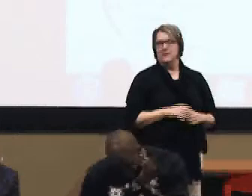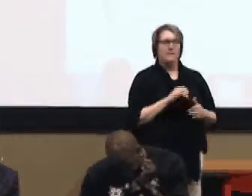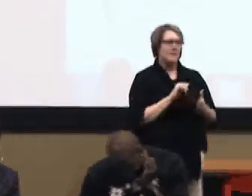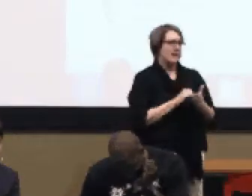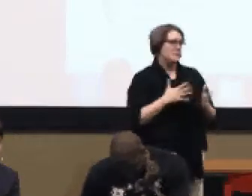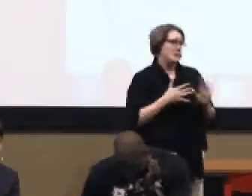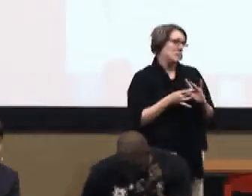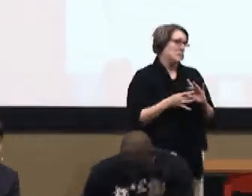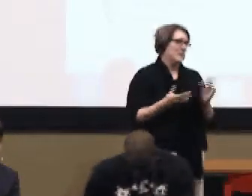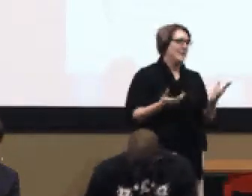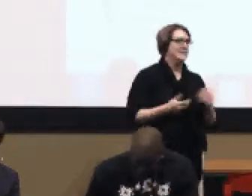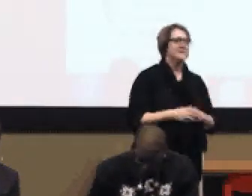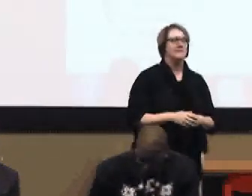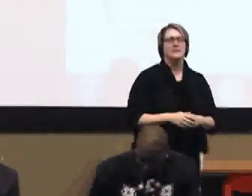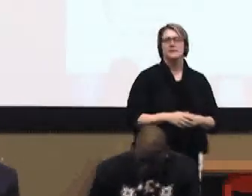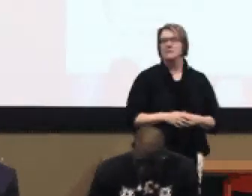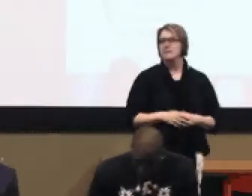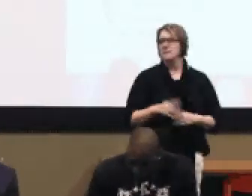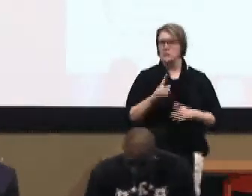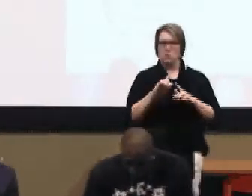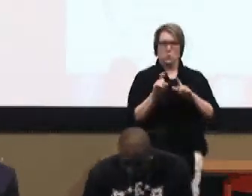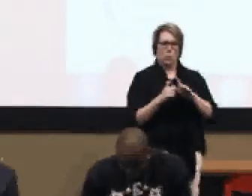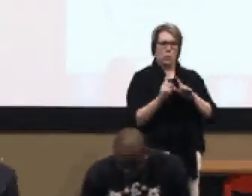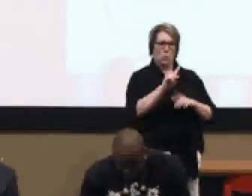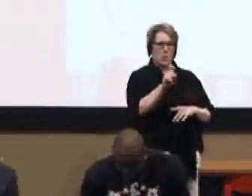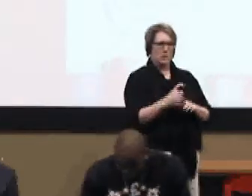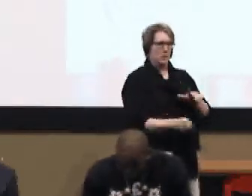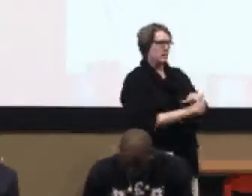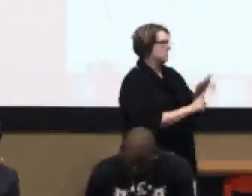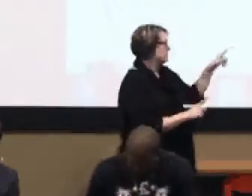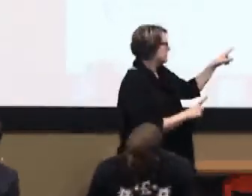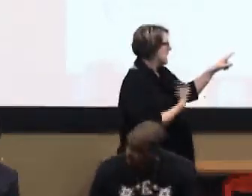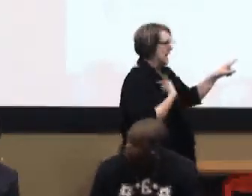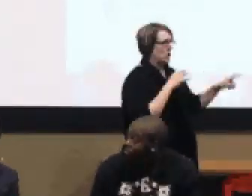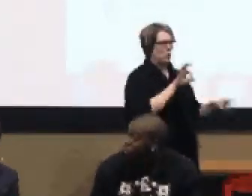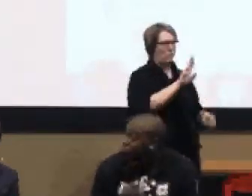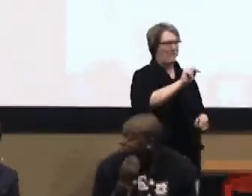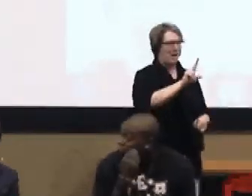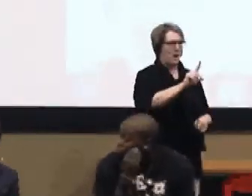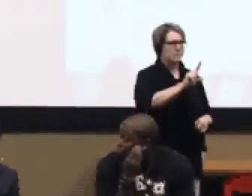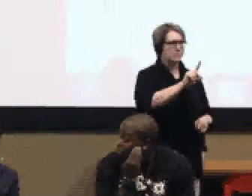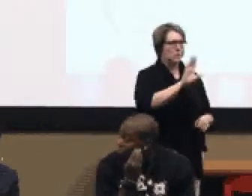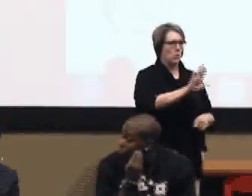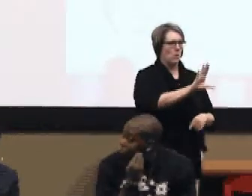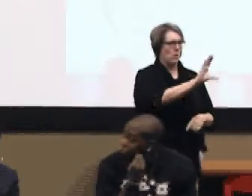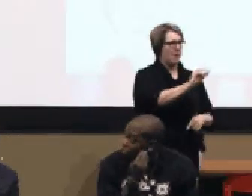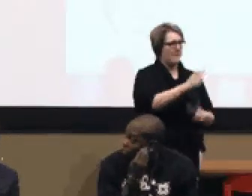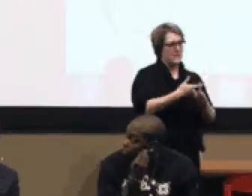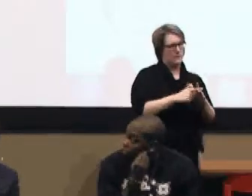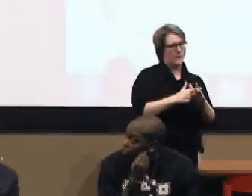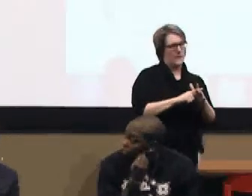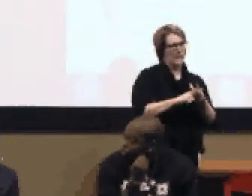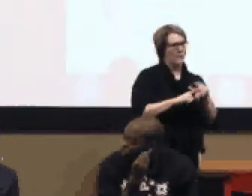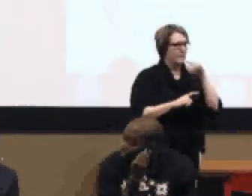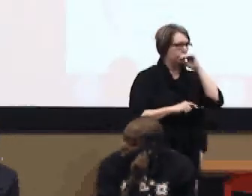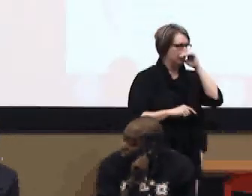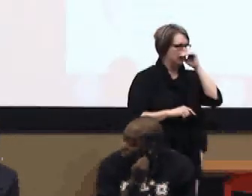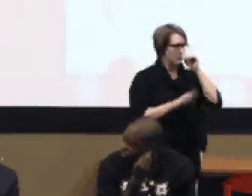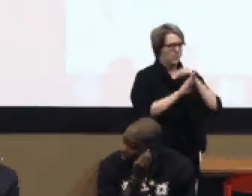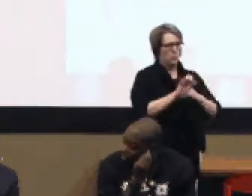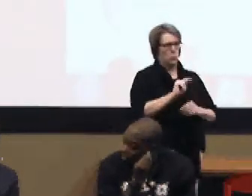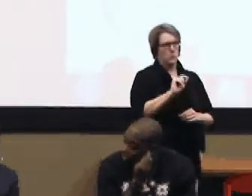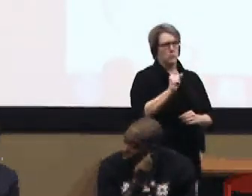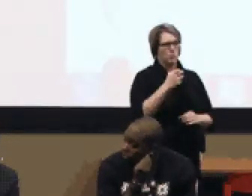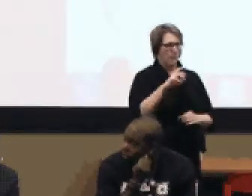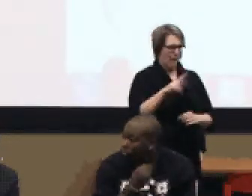that's my story. So the question just popped up here actually, how do you fund, to go along with Bootstrap idea, how do you fund your respective companies in the beginning, Bootstrap VC,